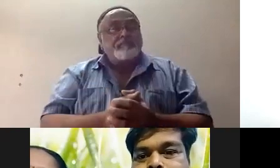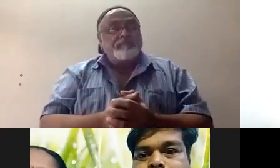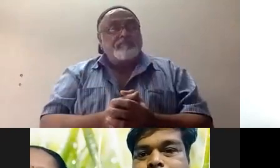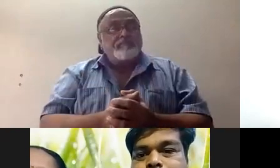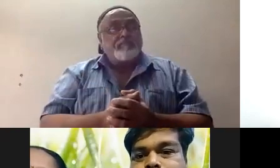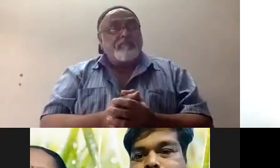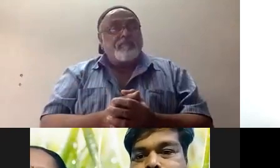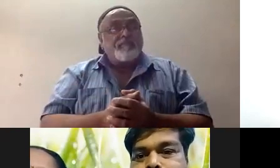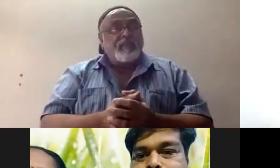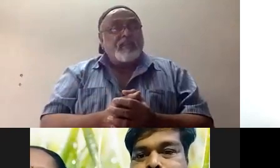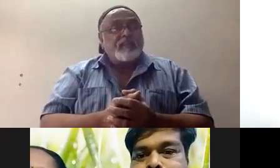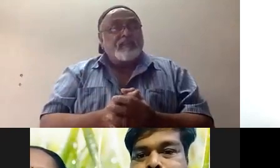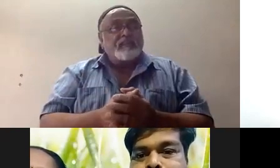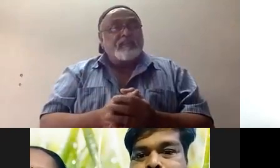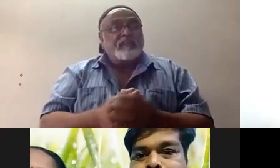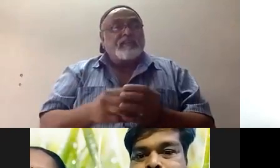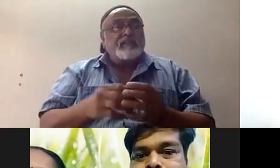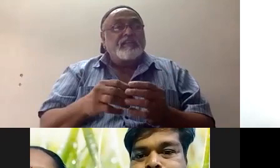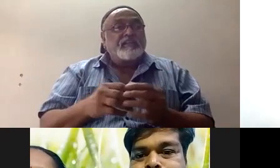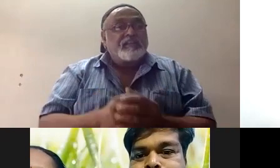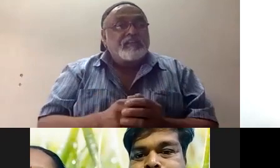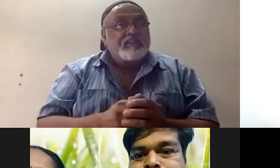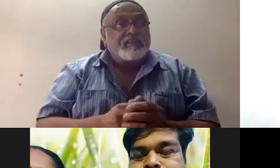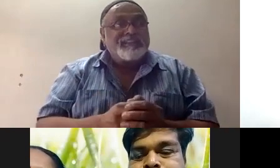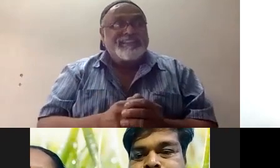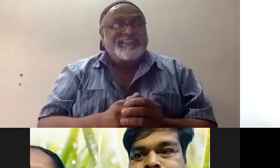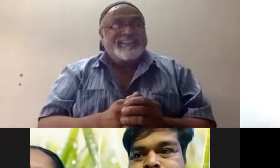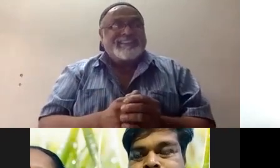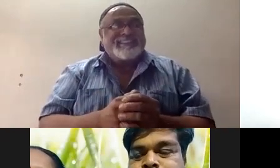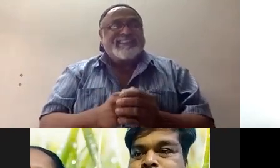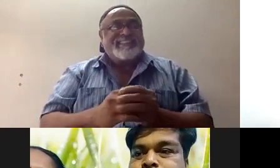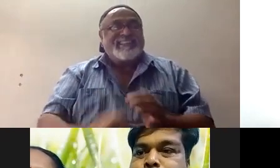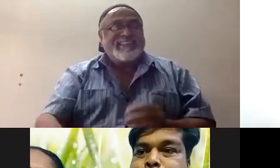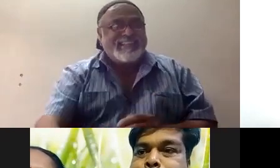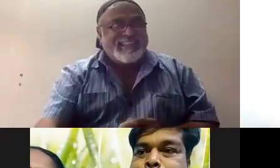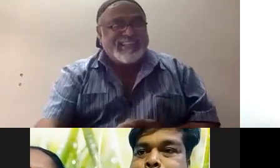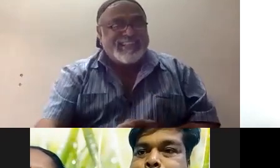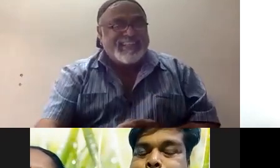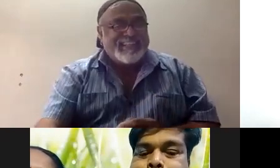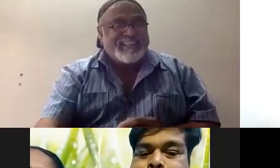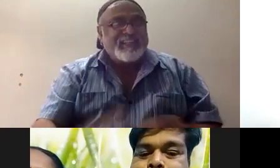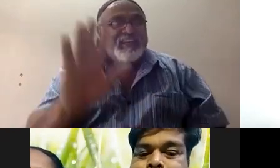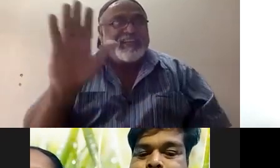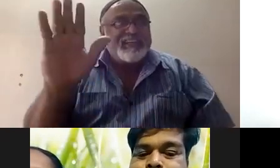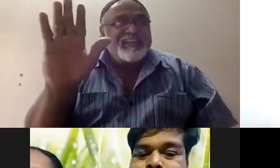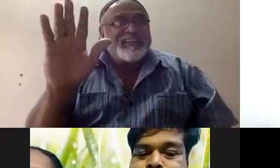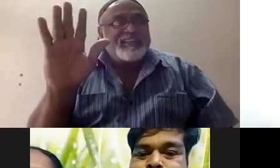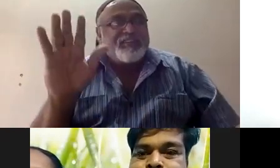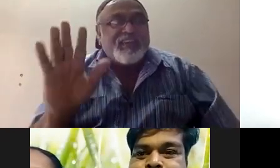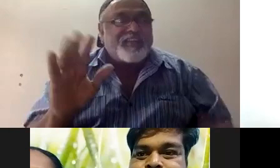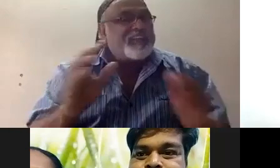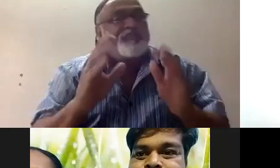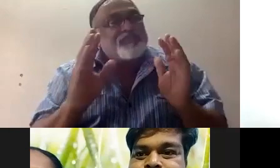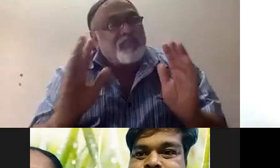In addition to self-empowerment, he has also provided free vocational training.